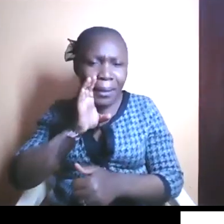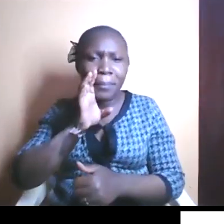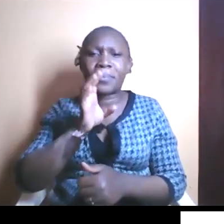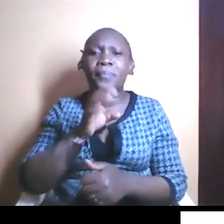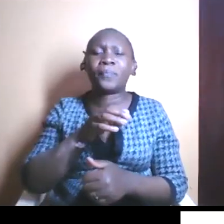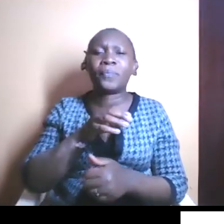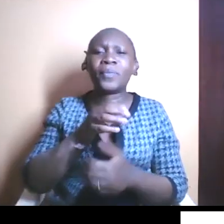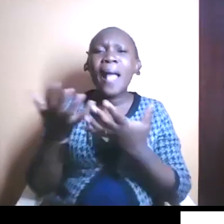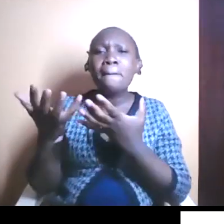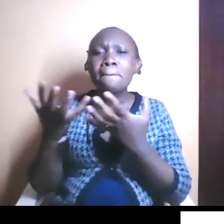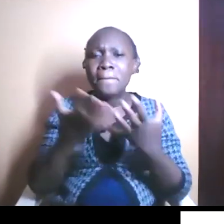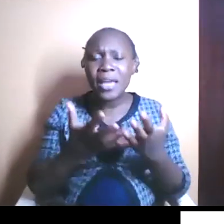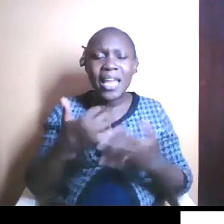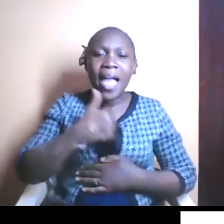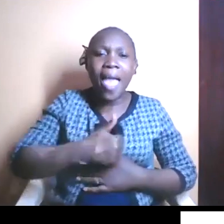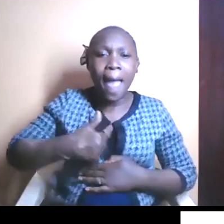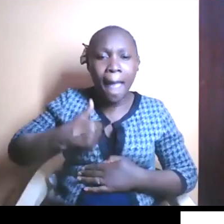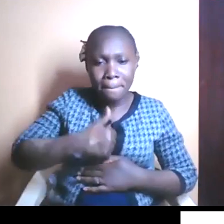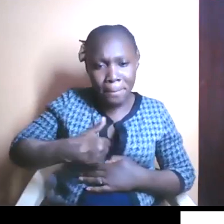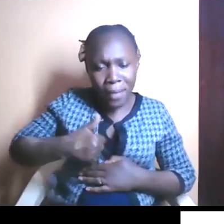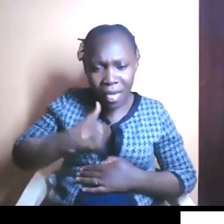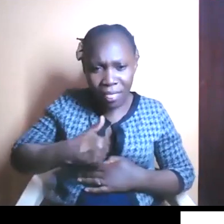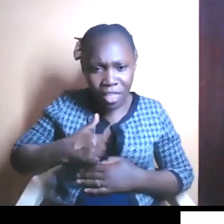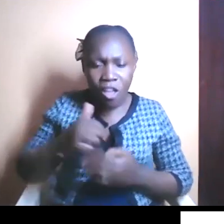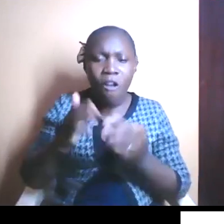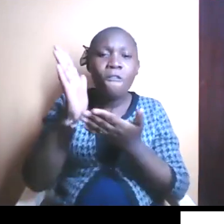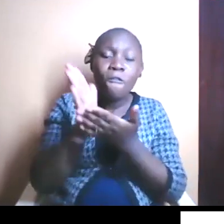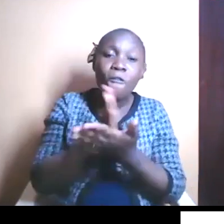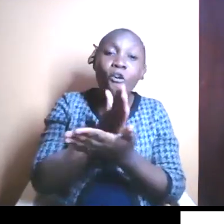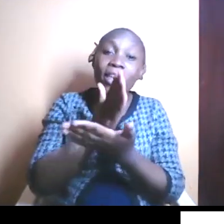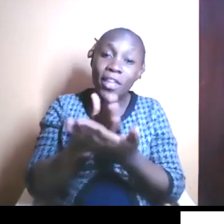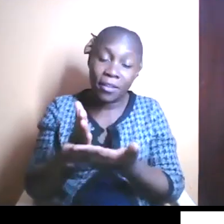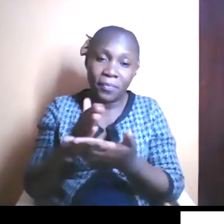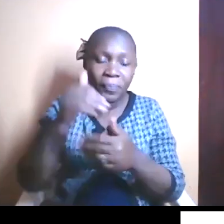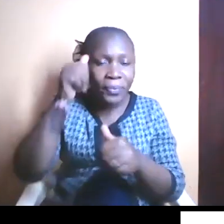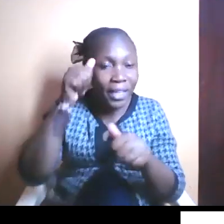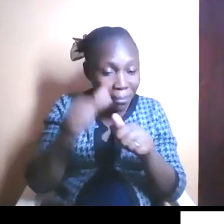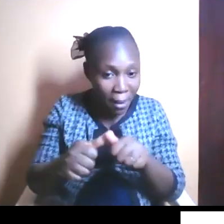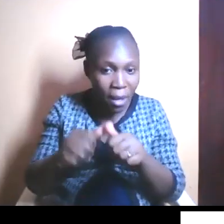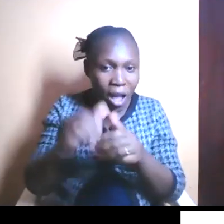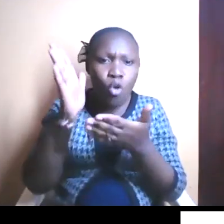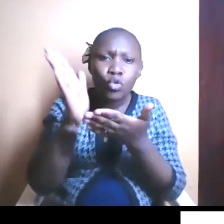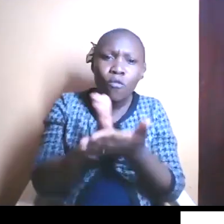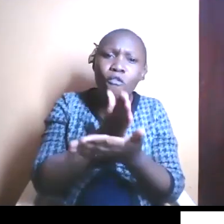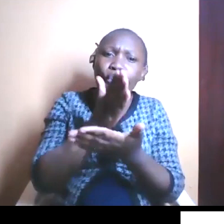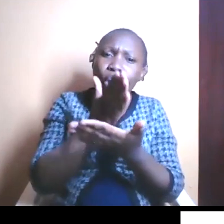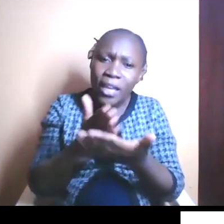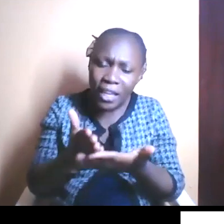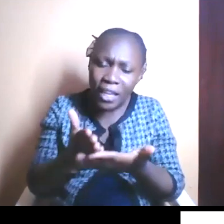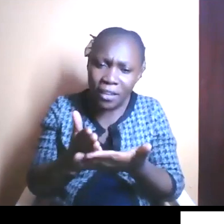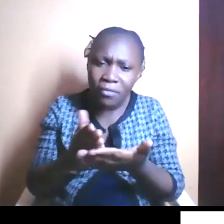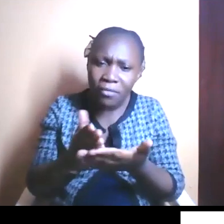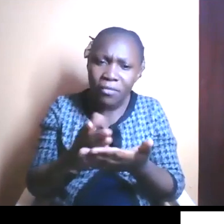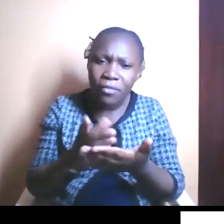and compassion and forgiveness always. Now, remember, forgiveness is not the same as reconciliation and holding your hands